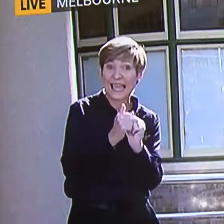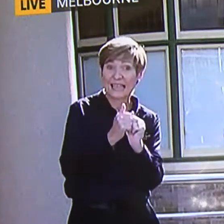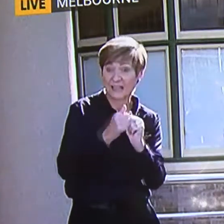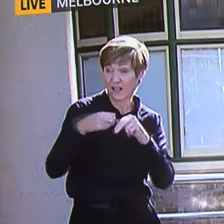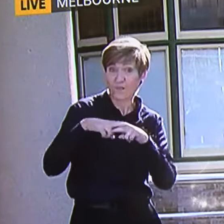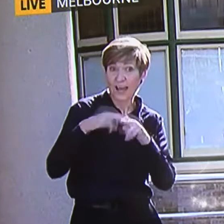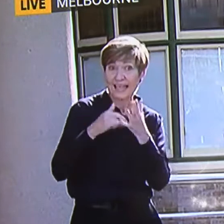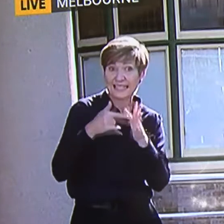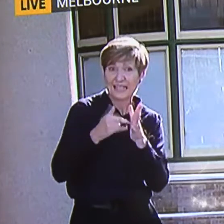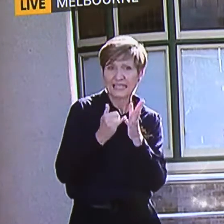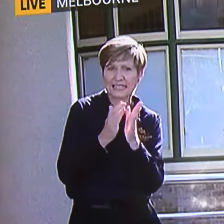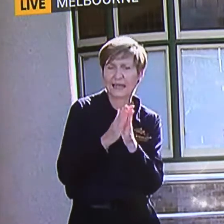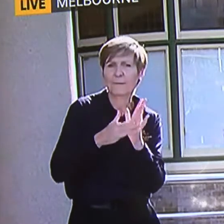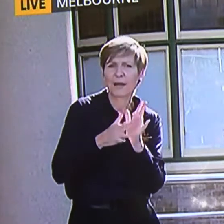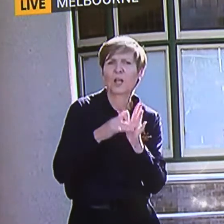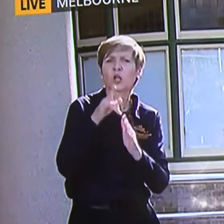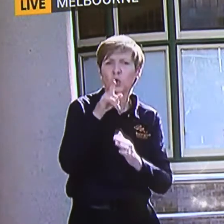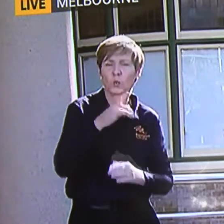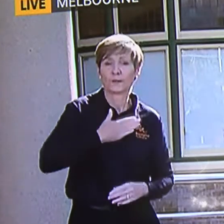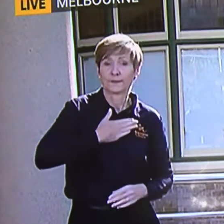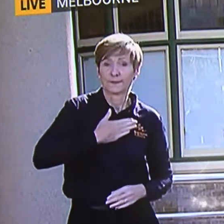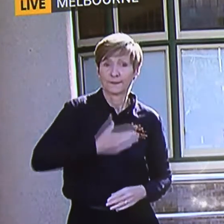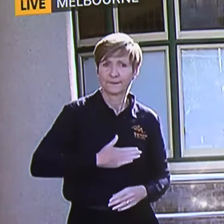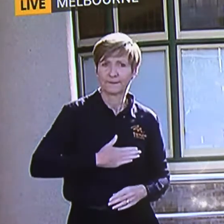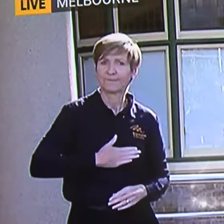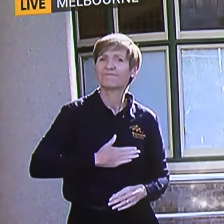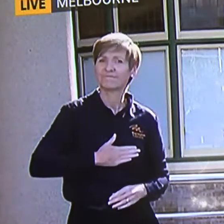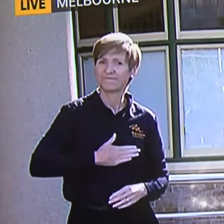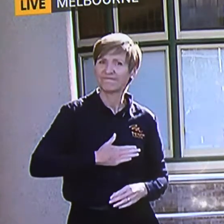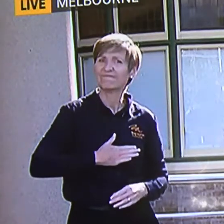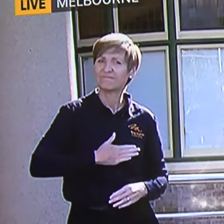do this, then we are giving ourselves the pathway through